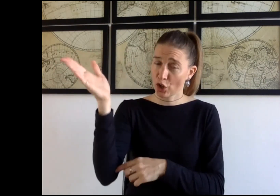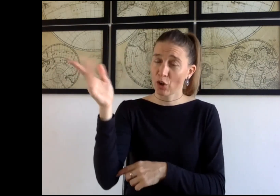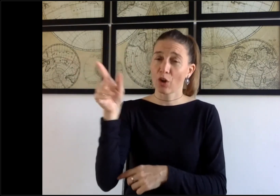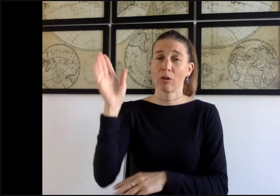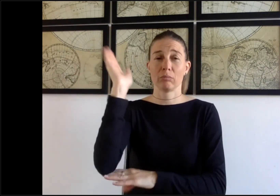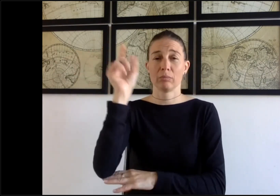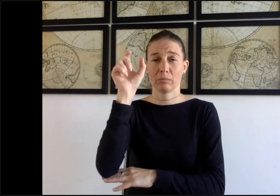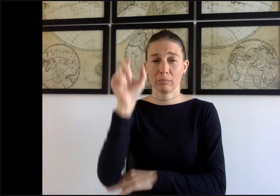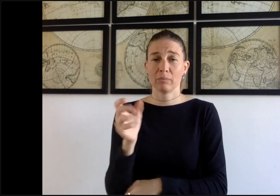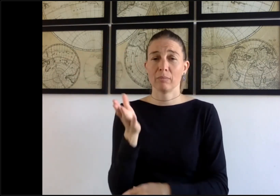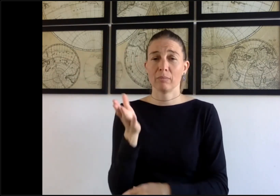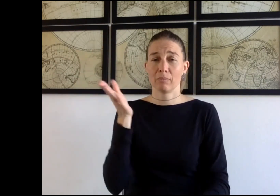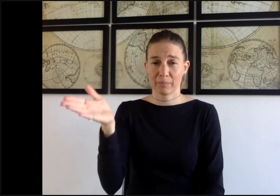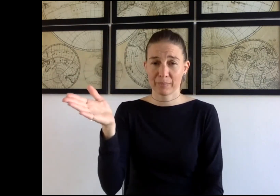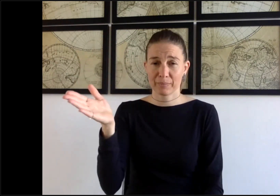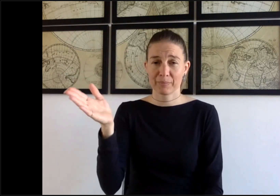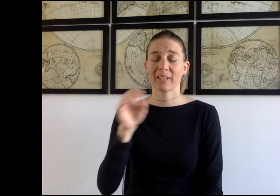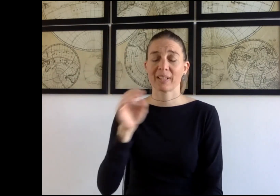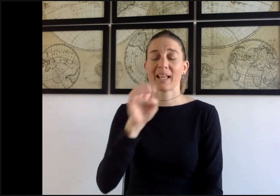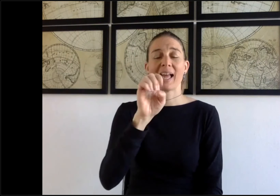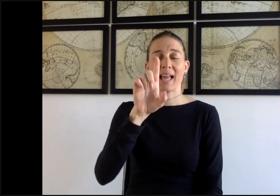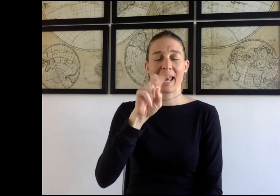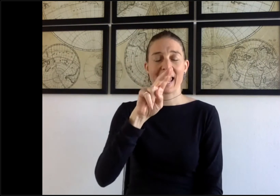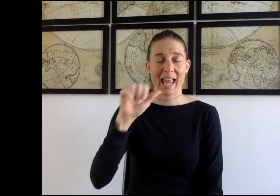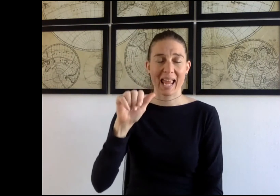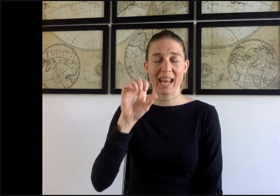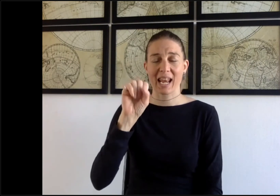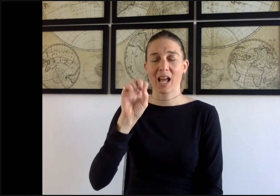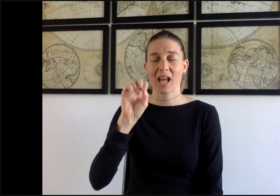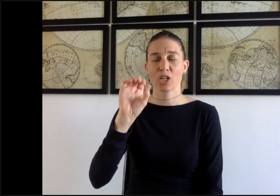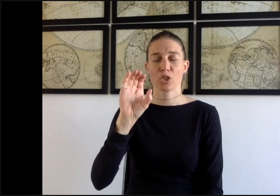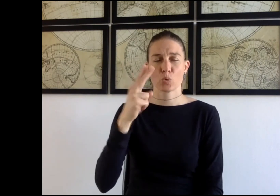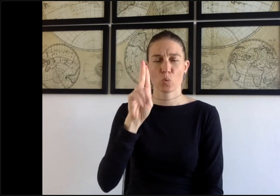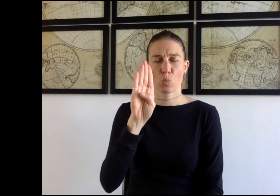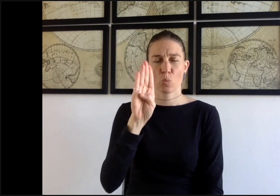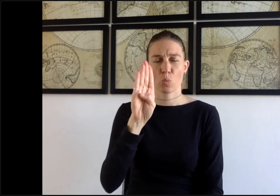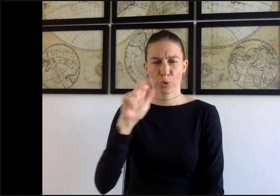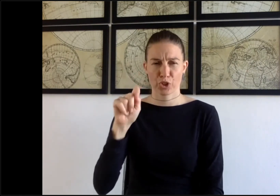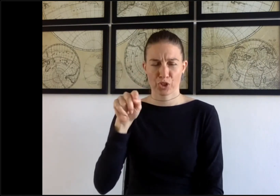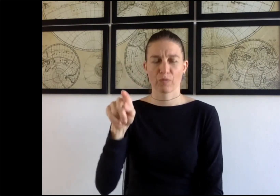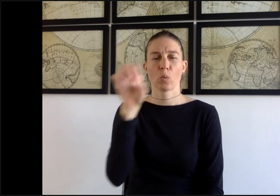is Elena Schubert from the European Commission. So Elena, I will hand over to you.